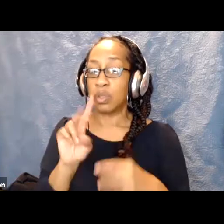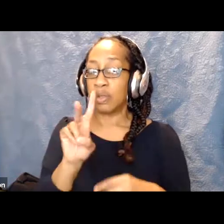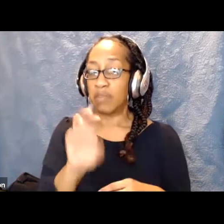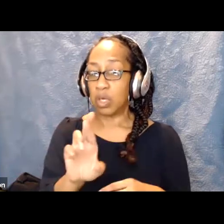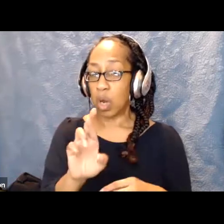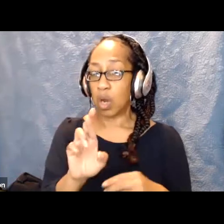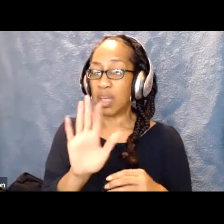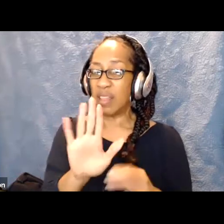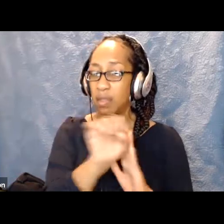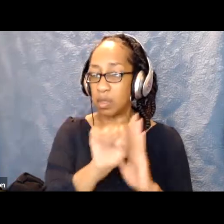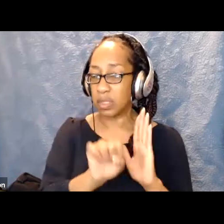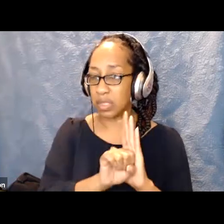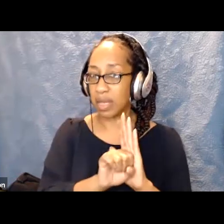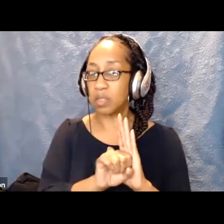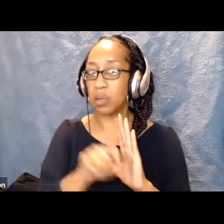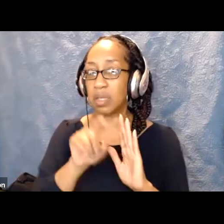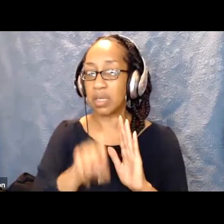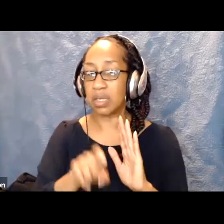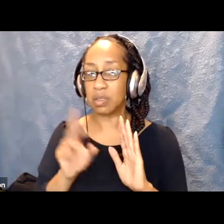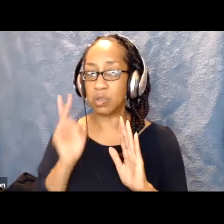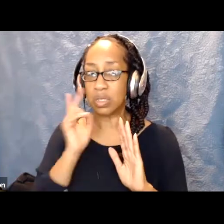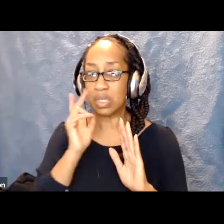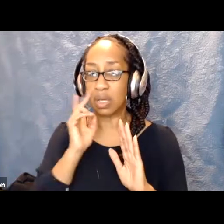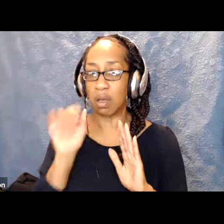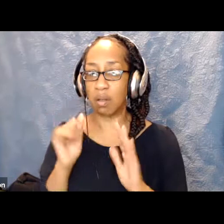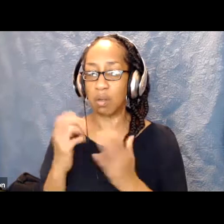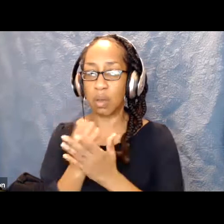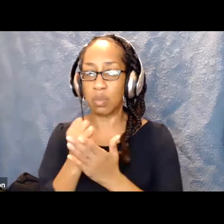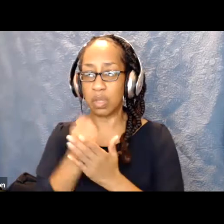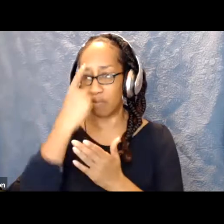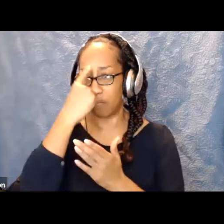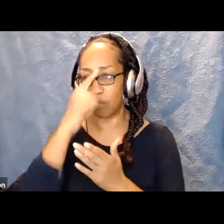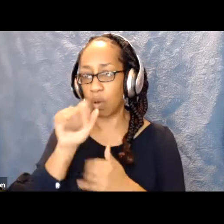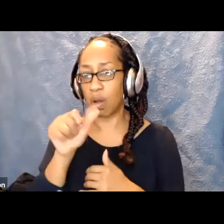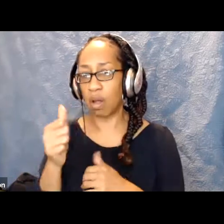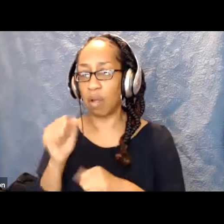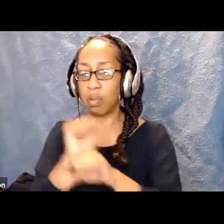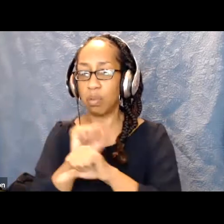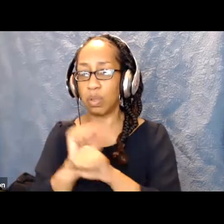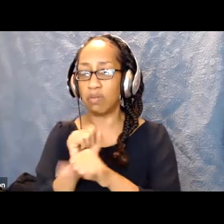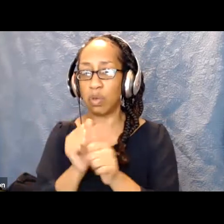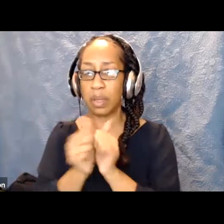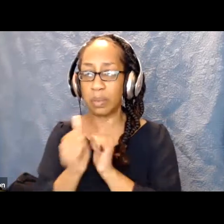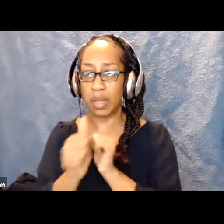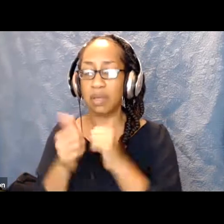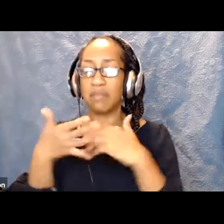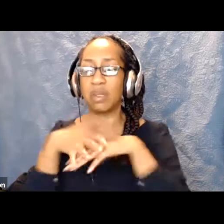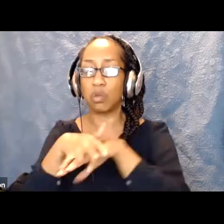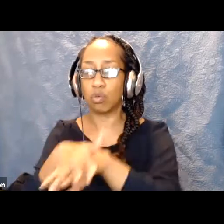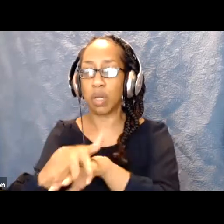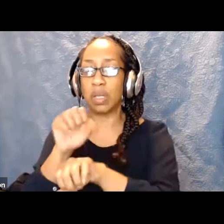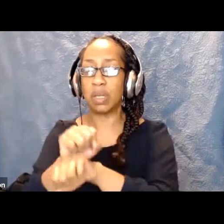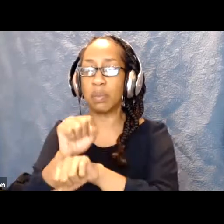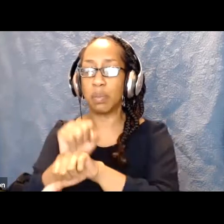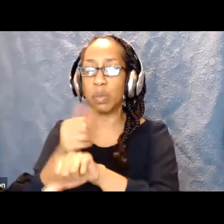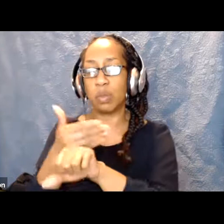at least consider and explore opportunities for competitive integrated employment before entering